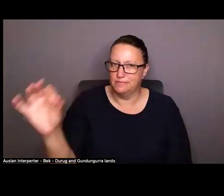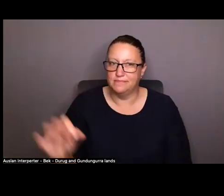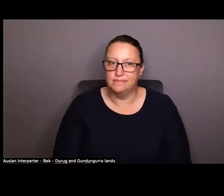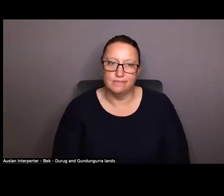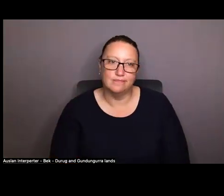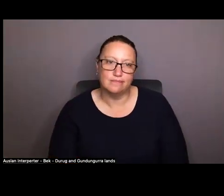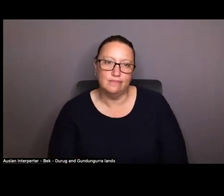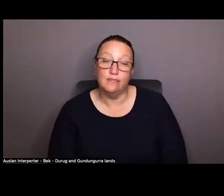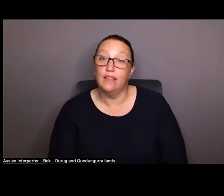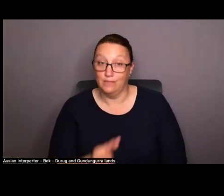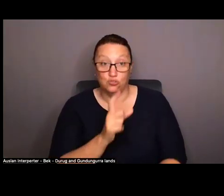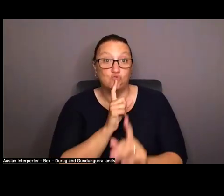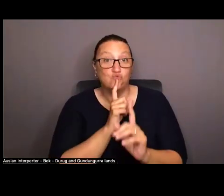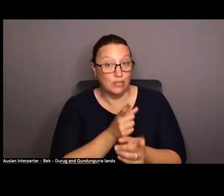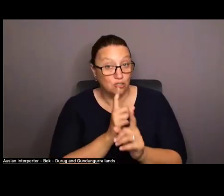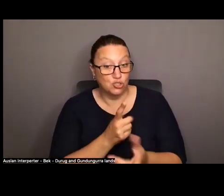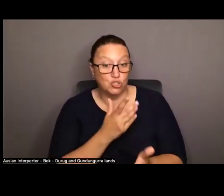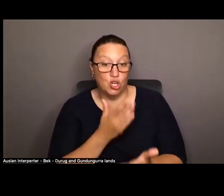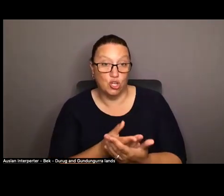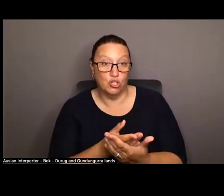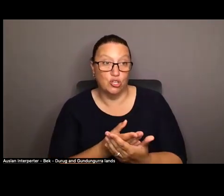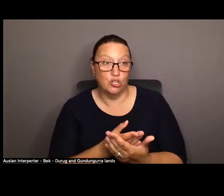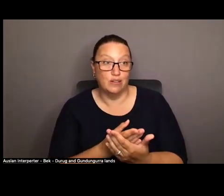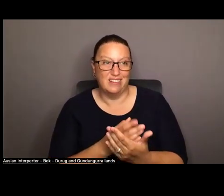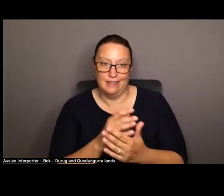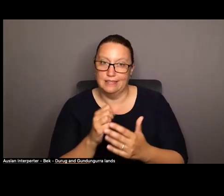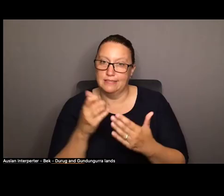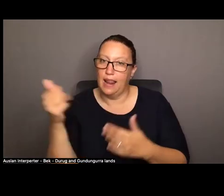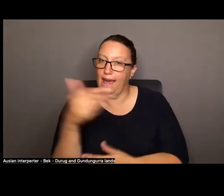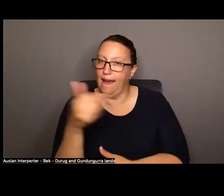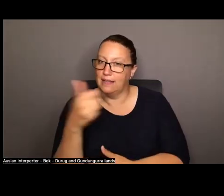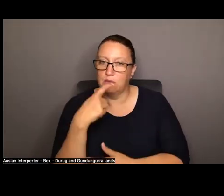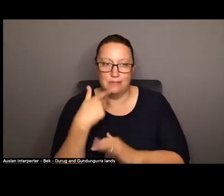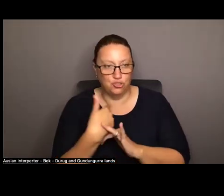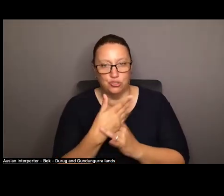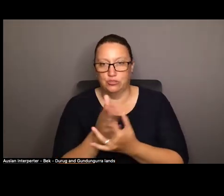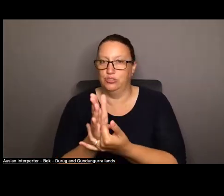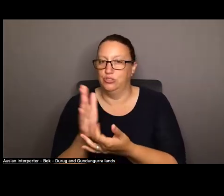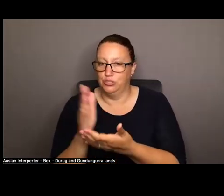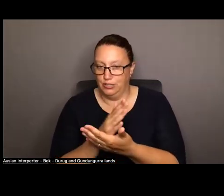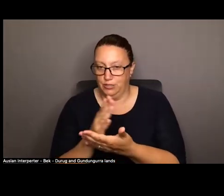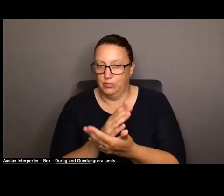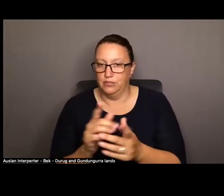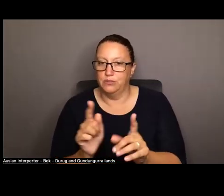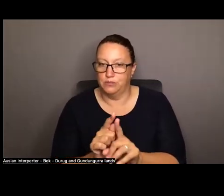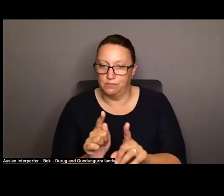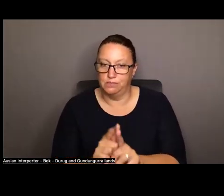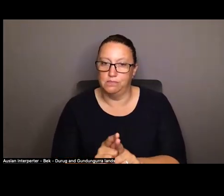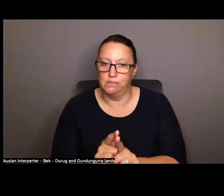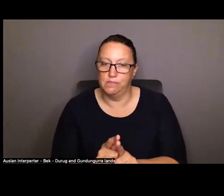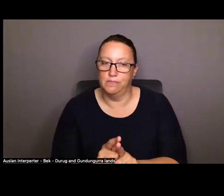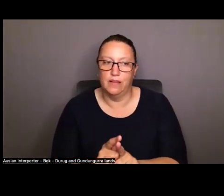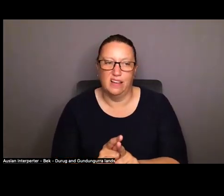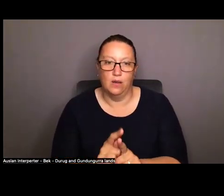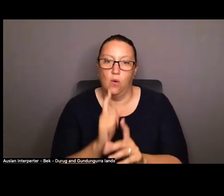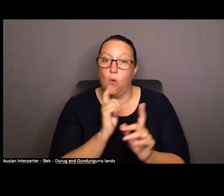are instructions in the slides that I'll circulate, but also on our website for how to use